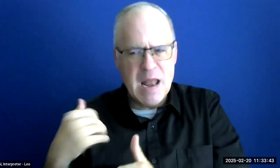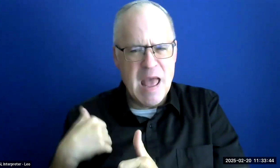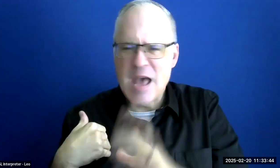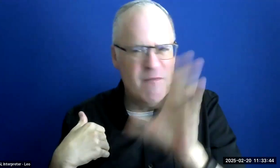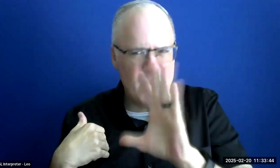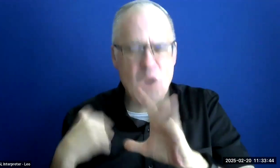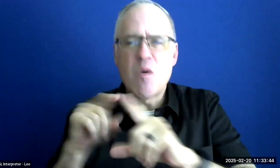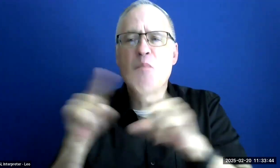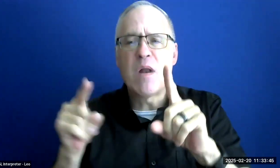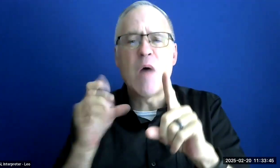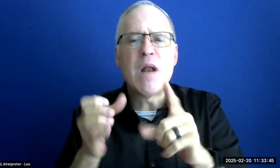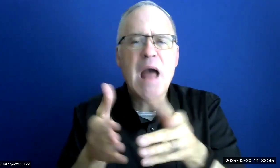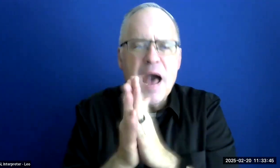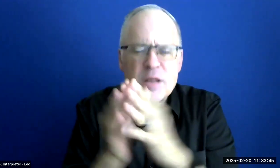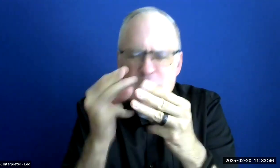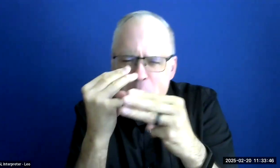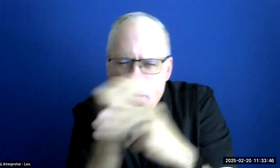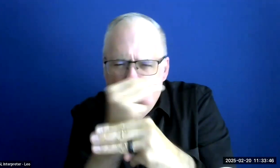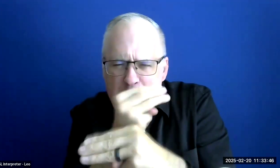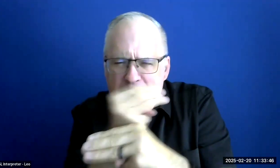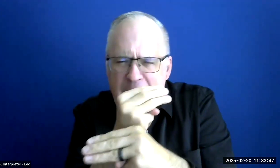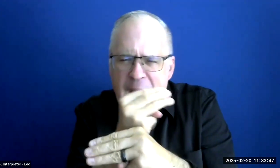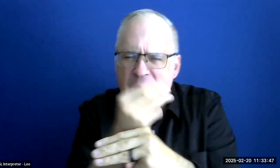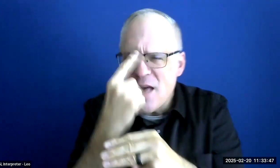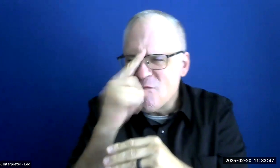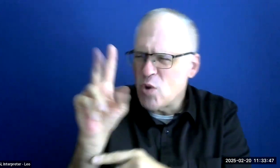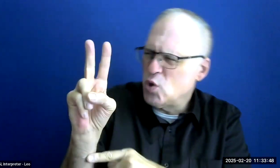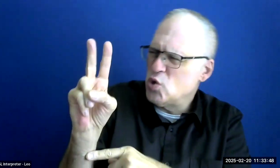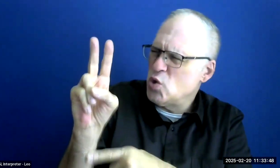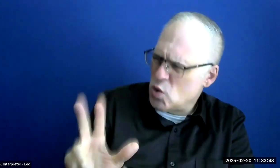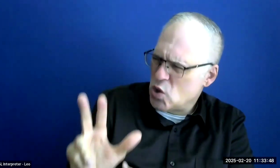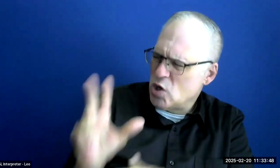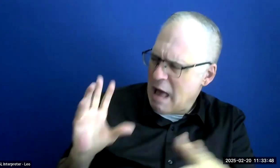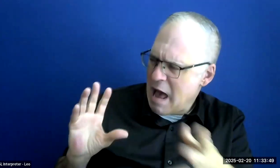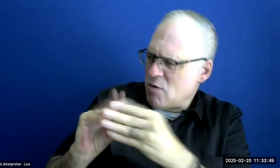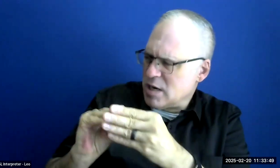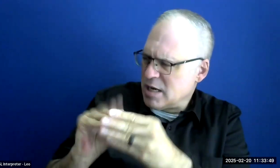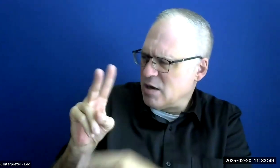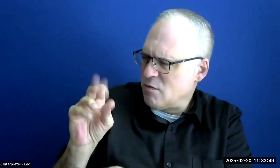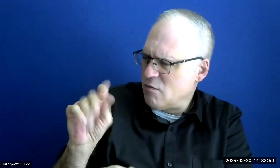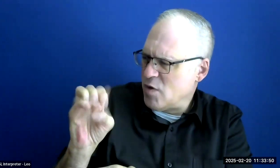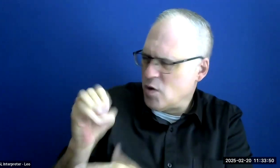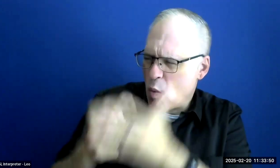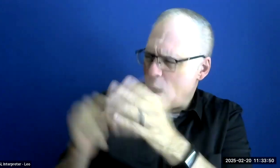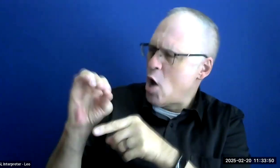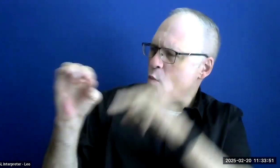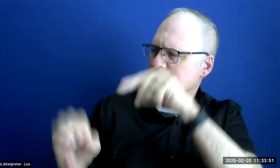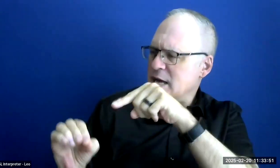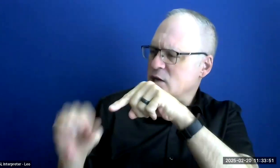the actual math needed to get to that 2/3 aggregate vote? What is the percentage we will need?